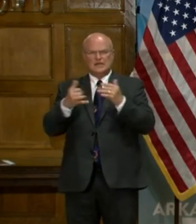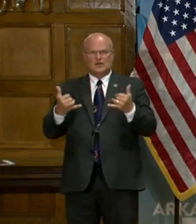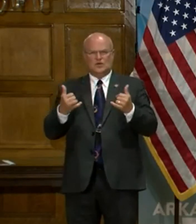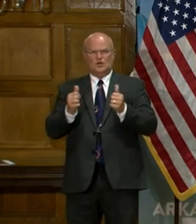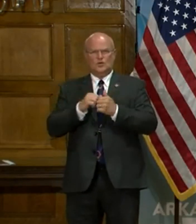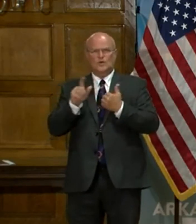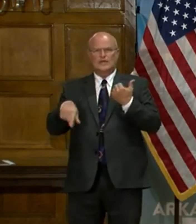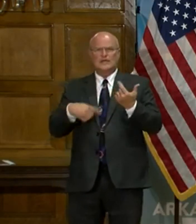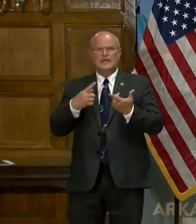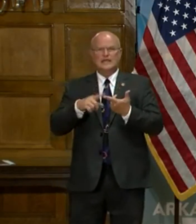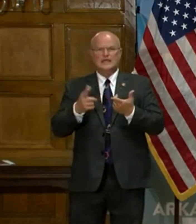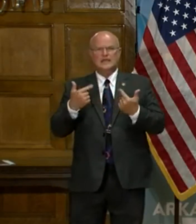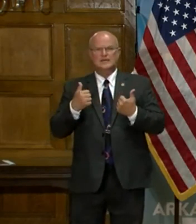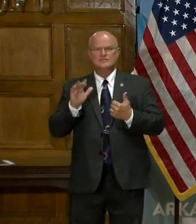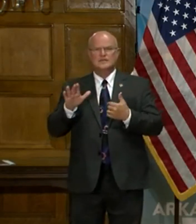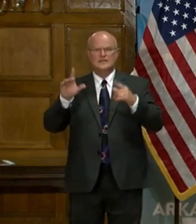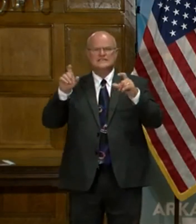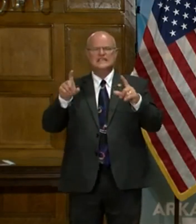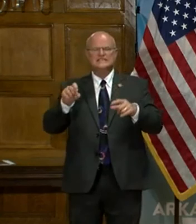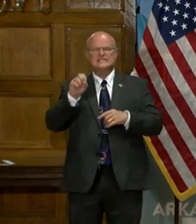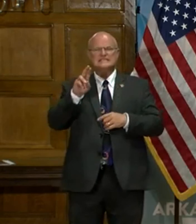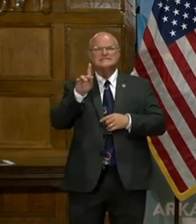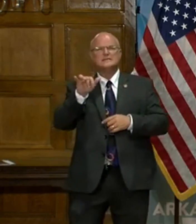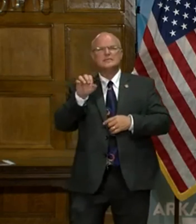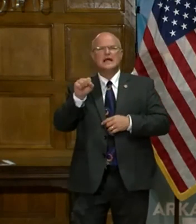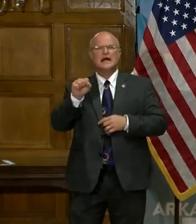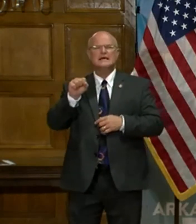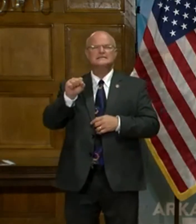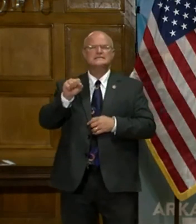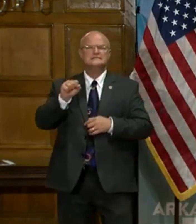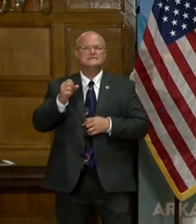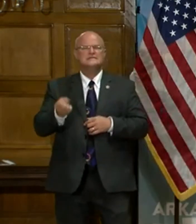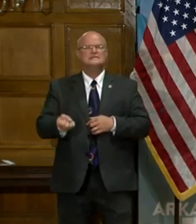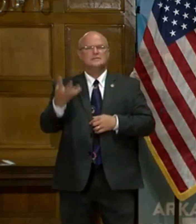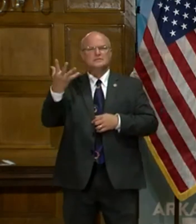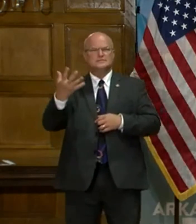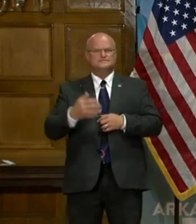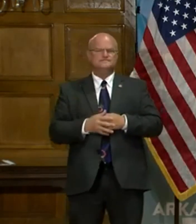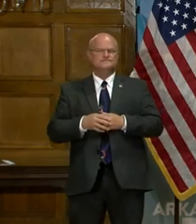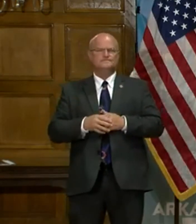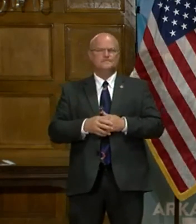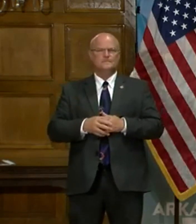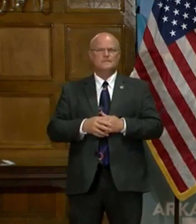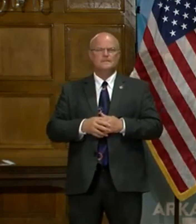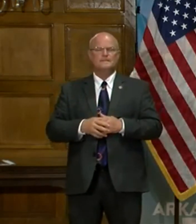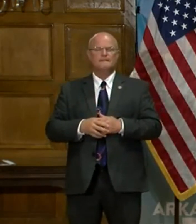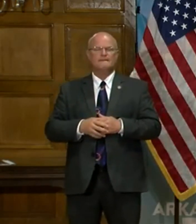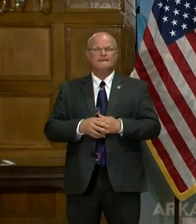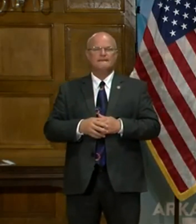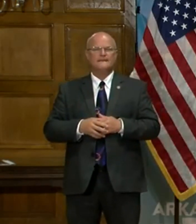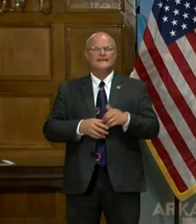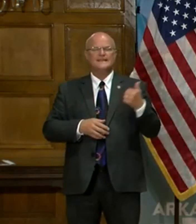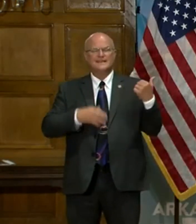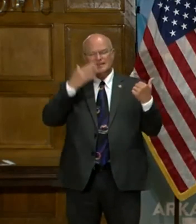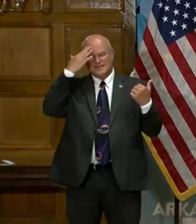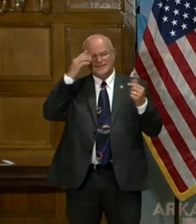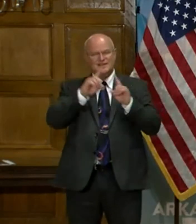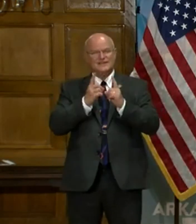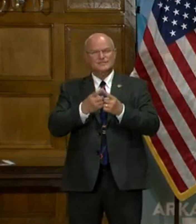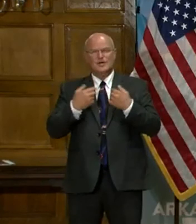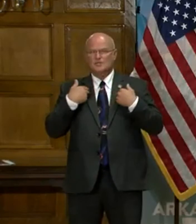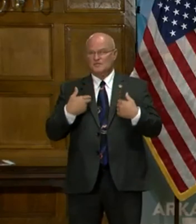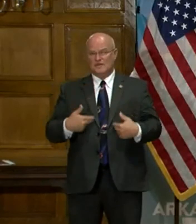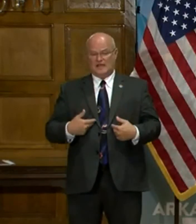at currently when it comes to their testing supply inventory? You know, the Department of